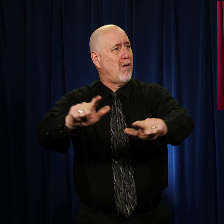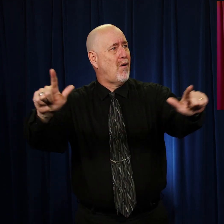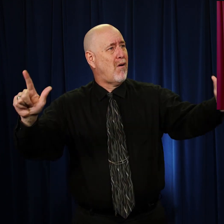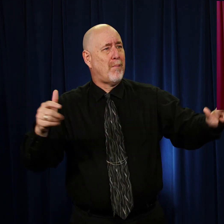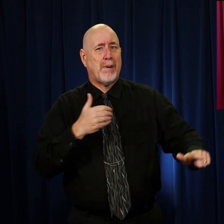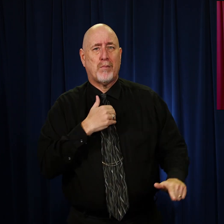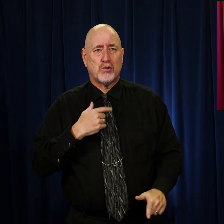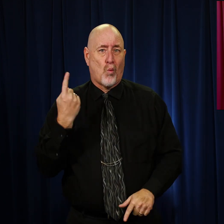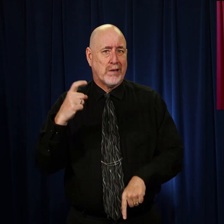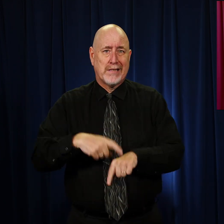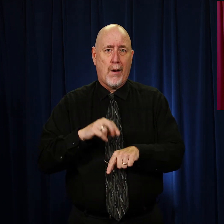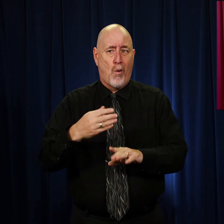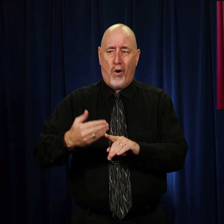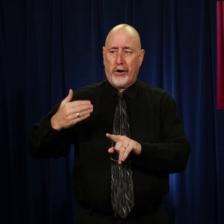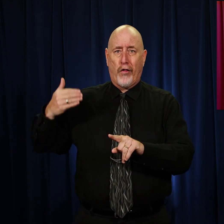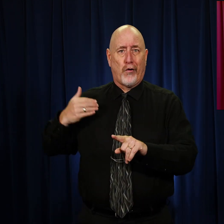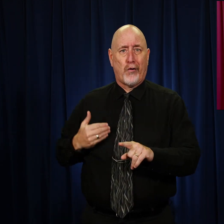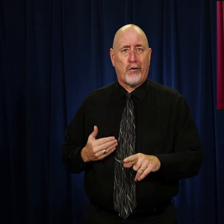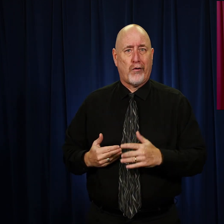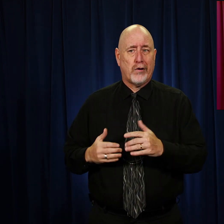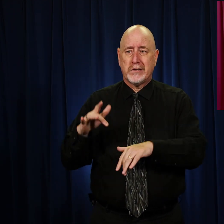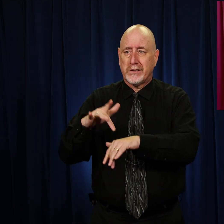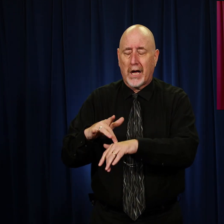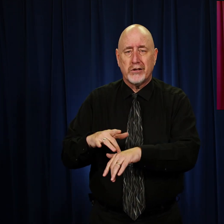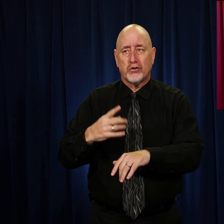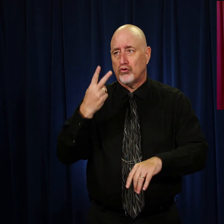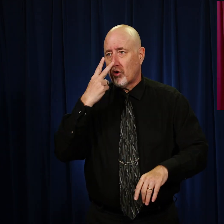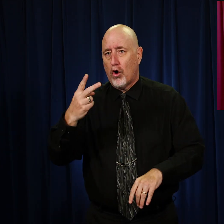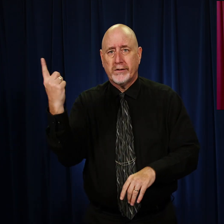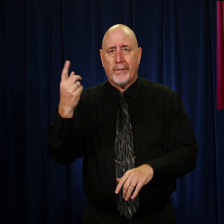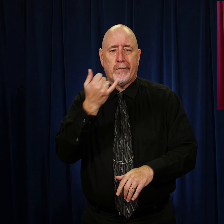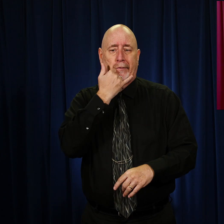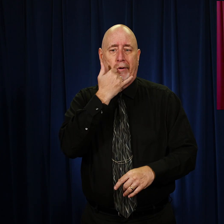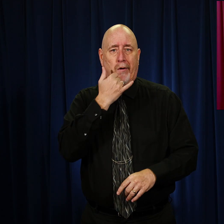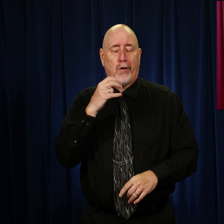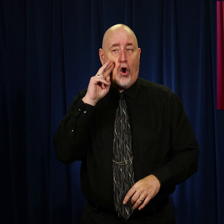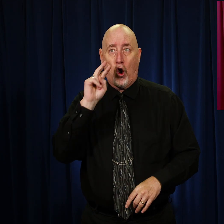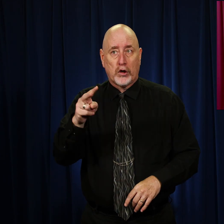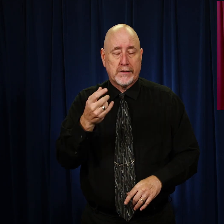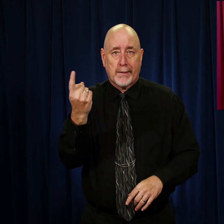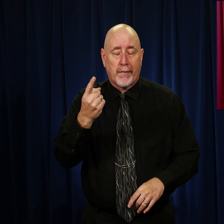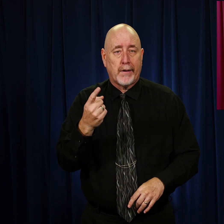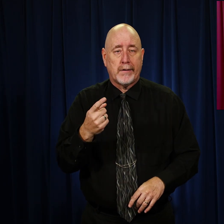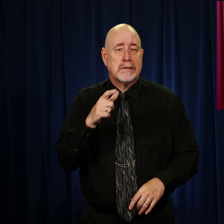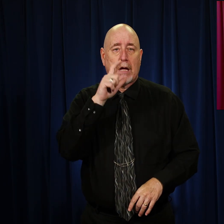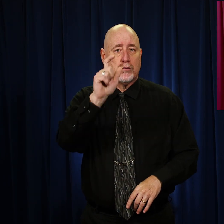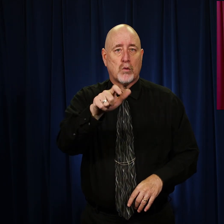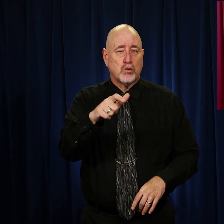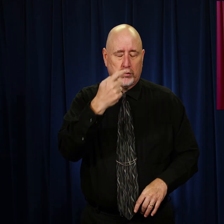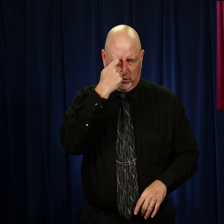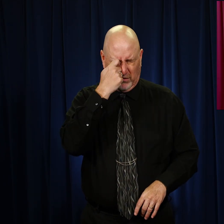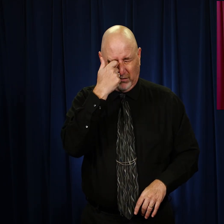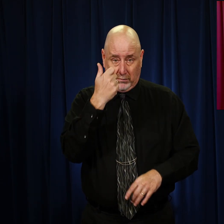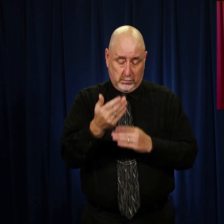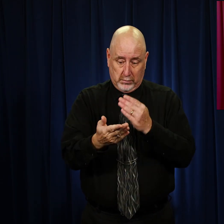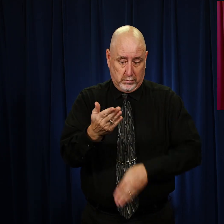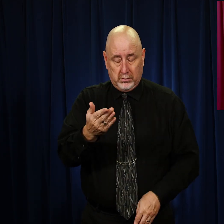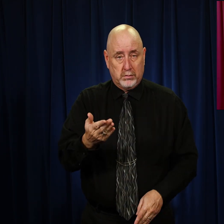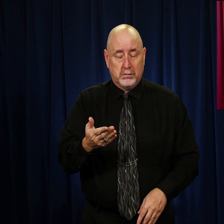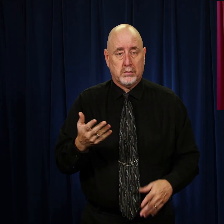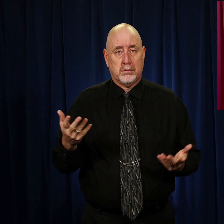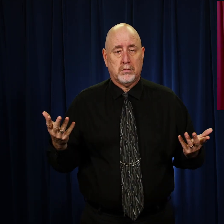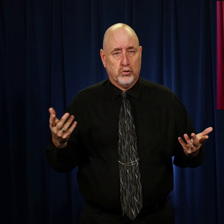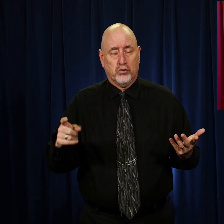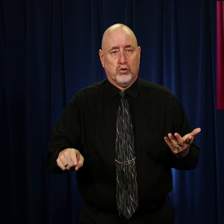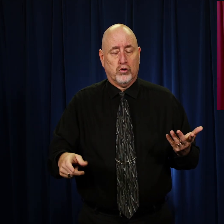in the church at one time or another would have done something, touched something, saw something, looked at something that they should not have looked at, or touched something that they